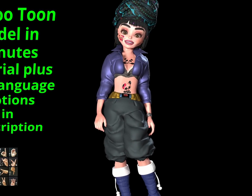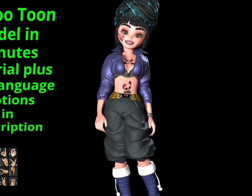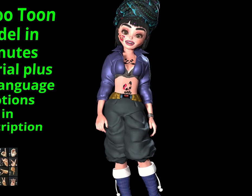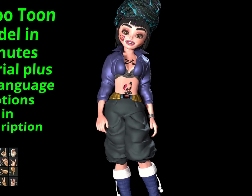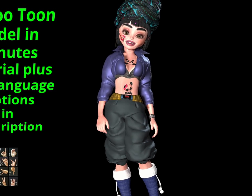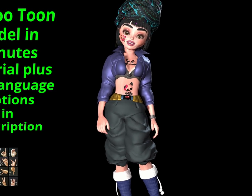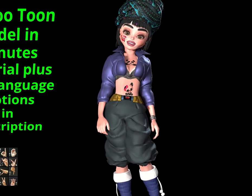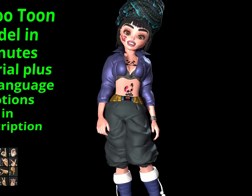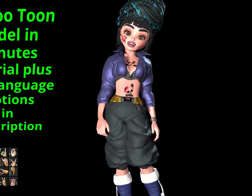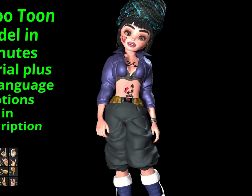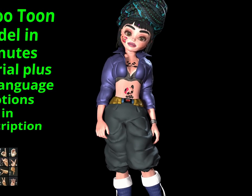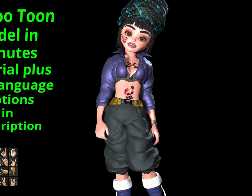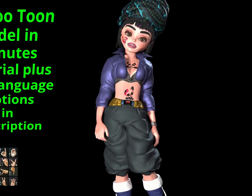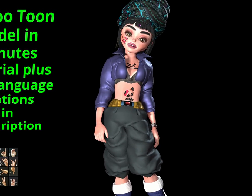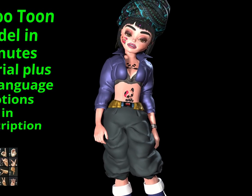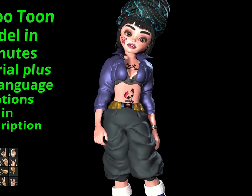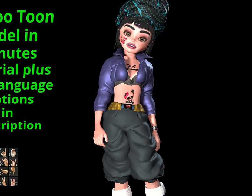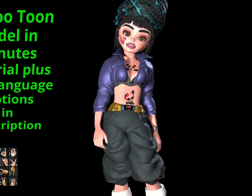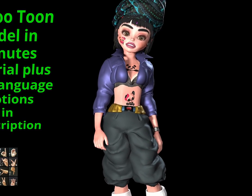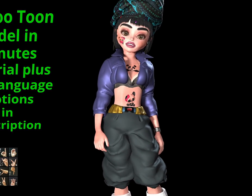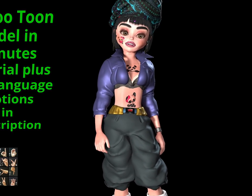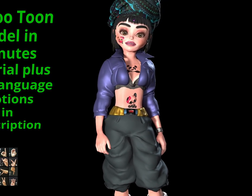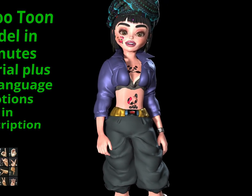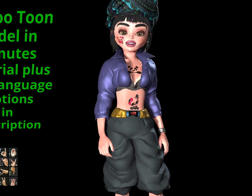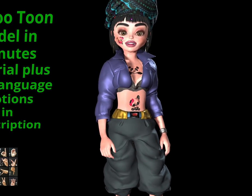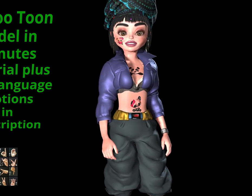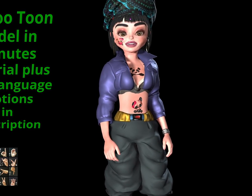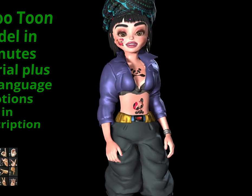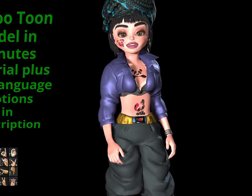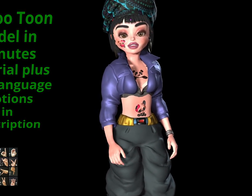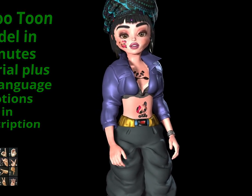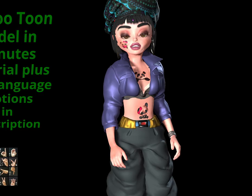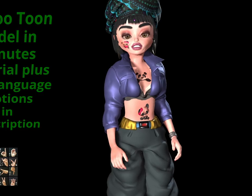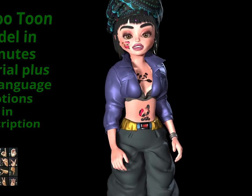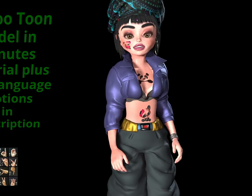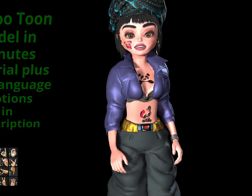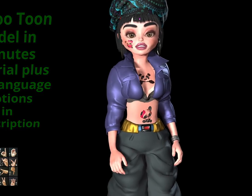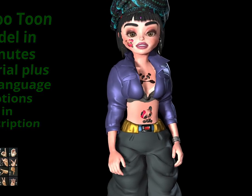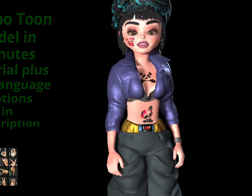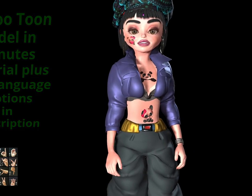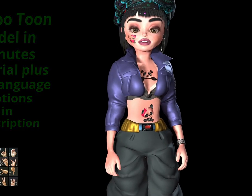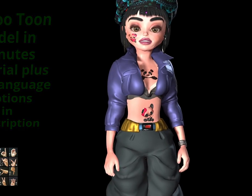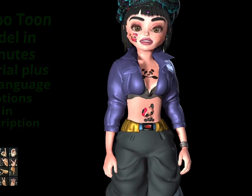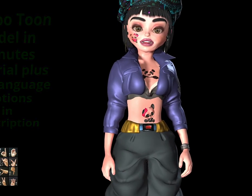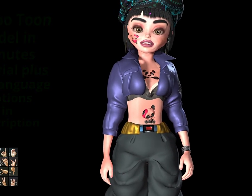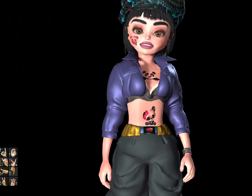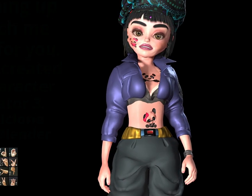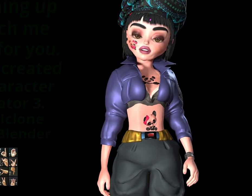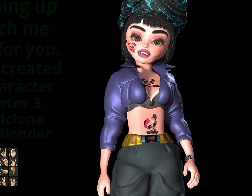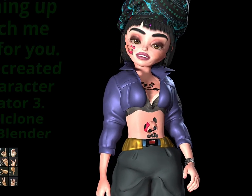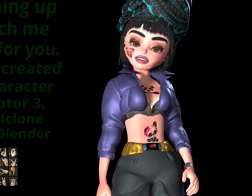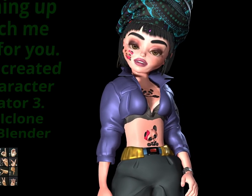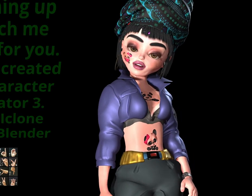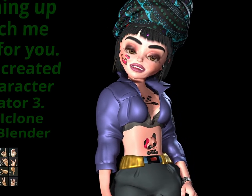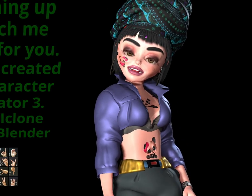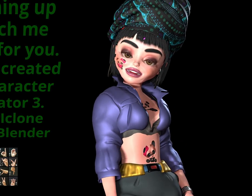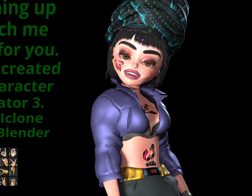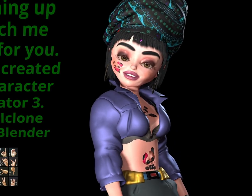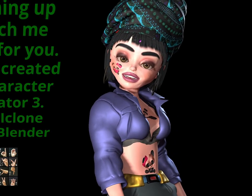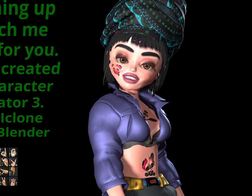the sign language alphabet. The history of American sign language didn't truly begin until 1814 when deaf education